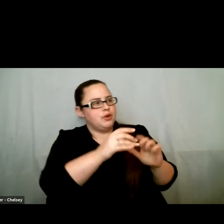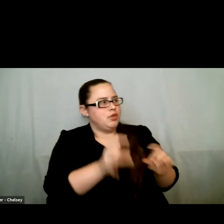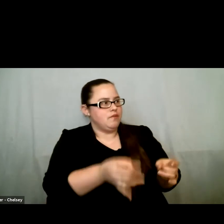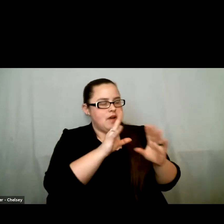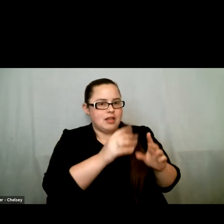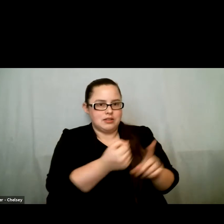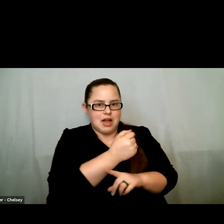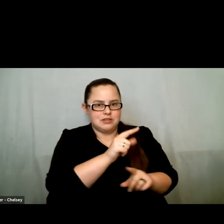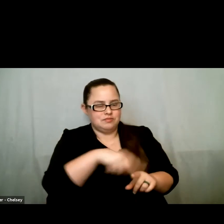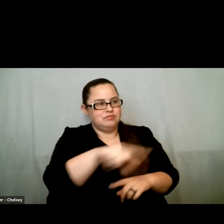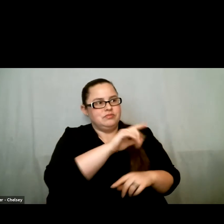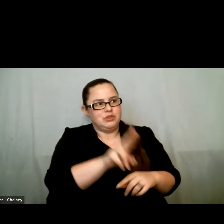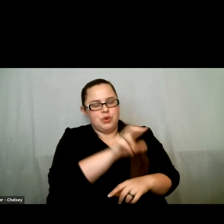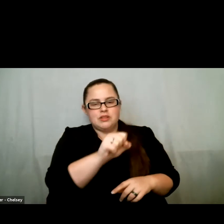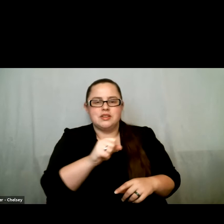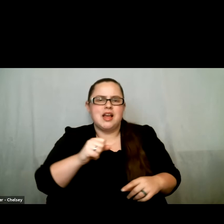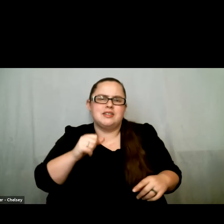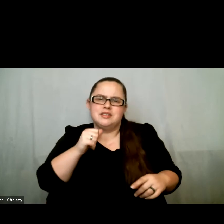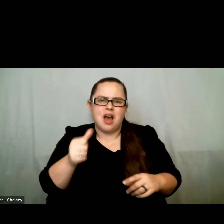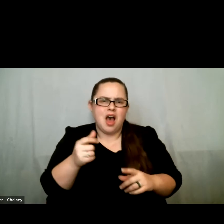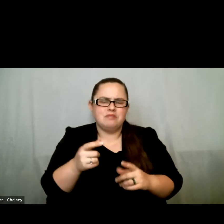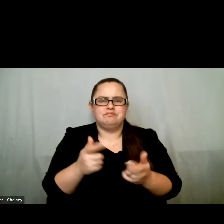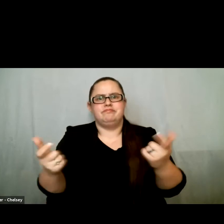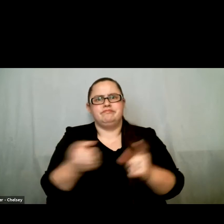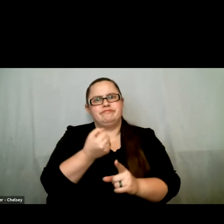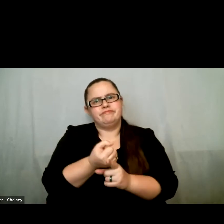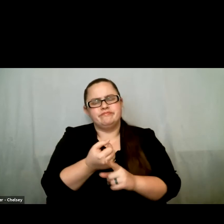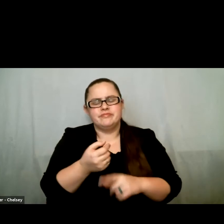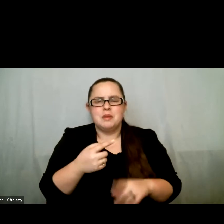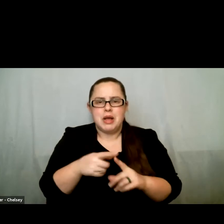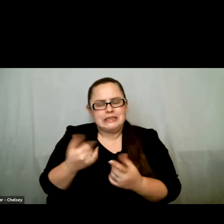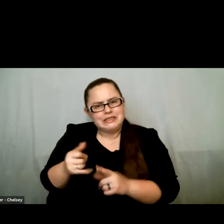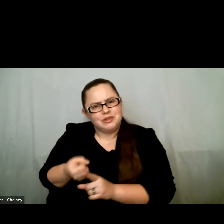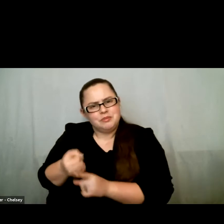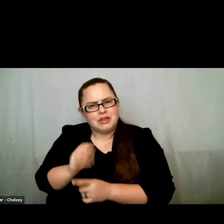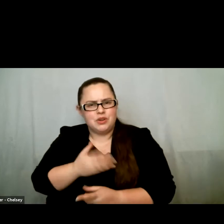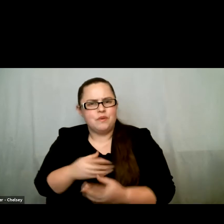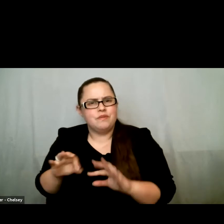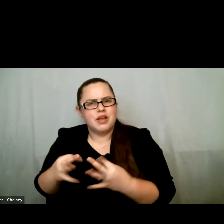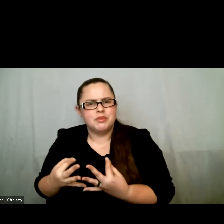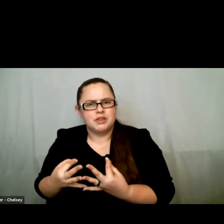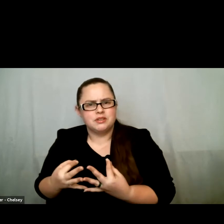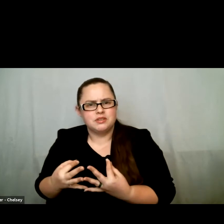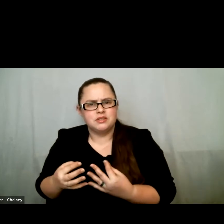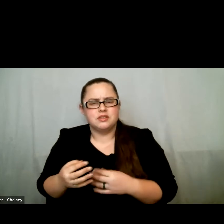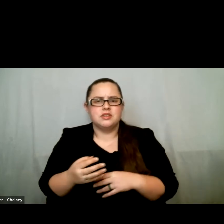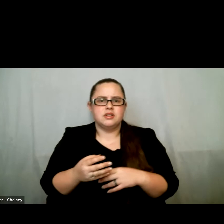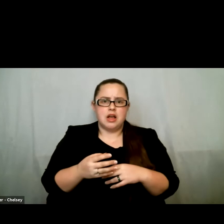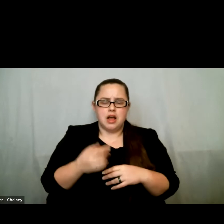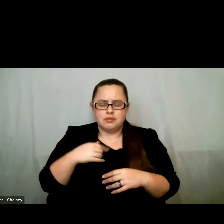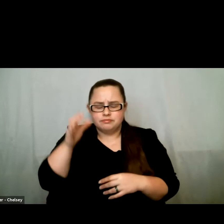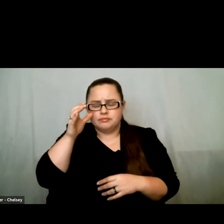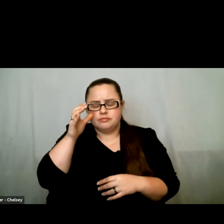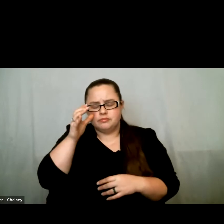not so significant, but it no less had an impact on our family. Hearing about the incident made me